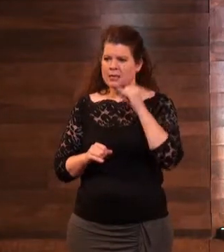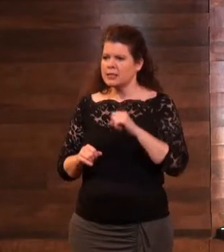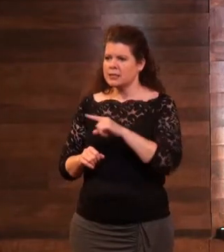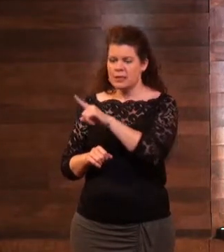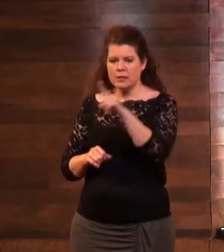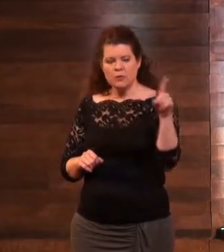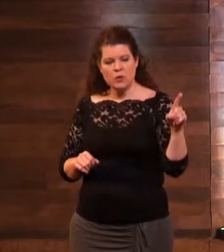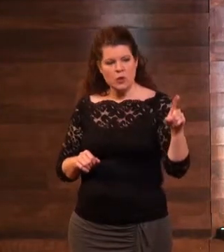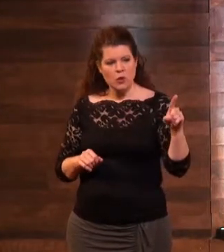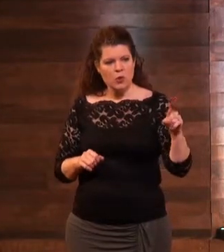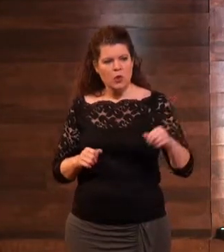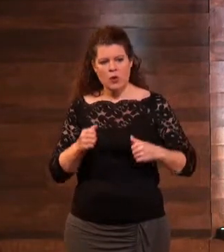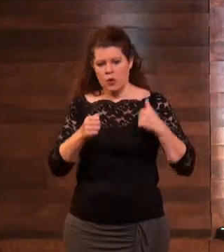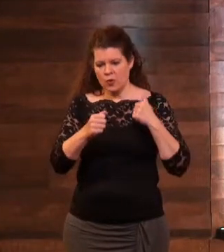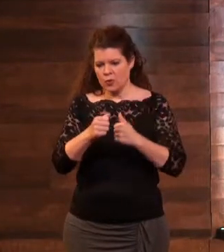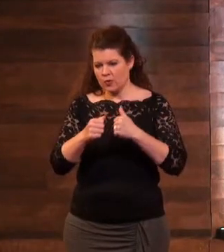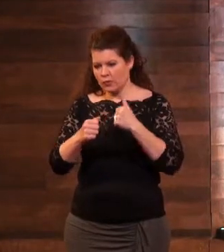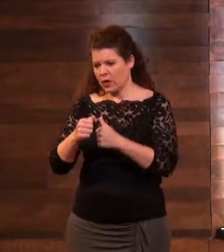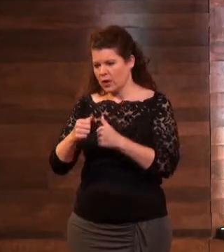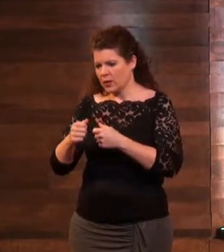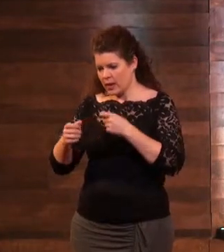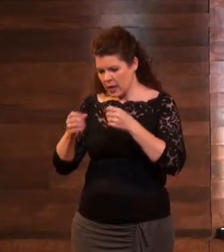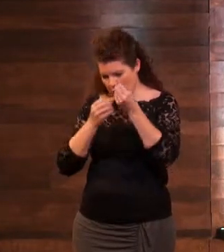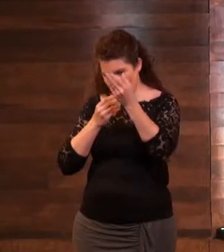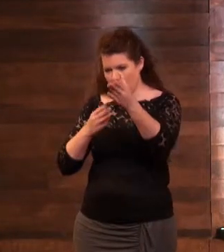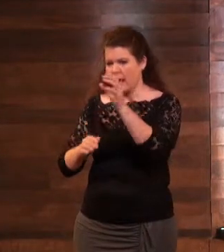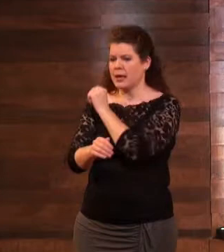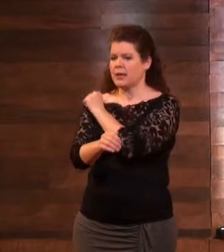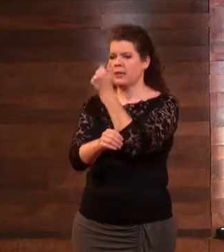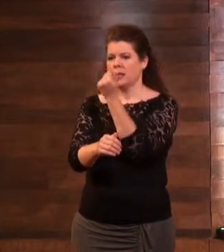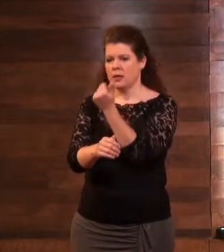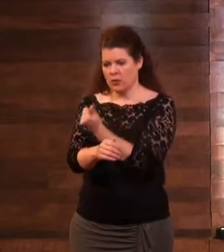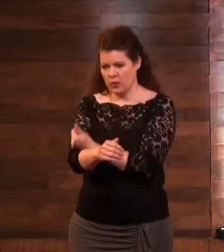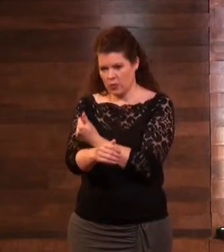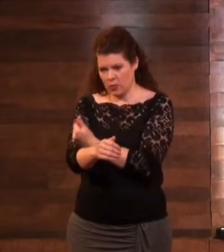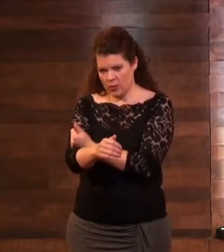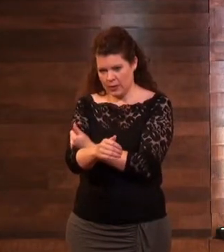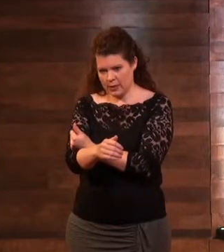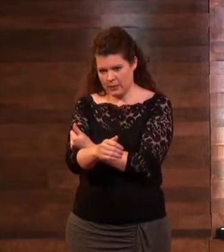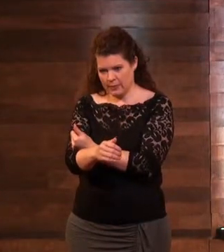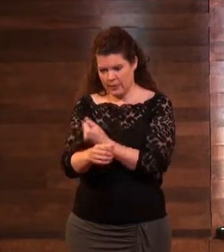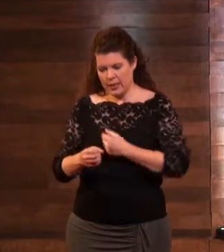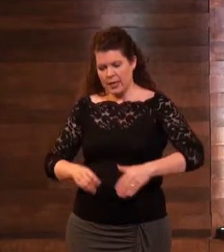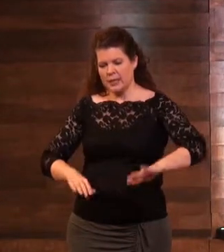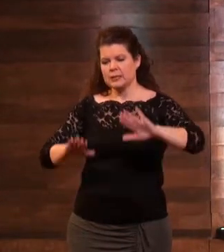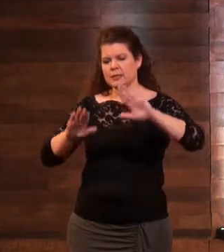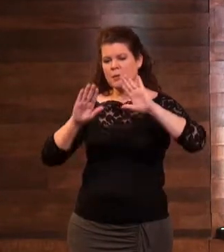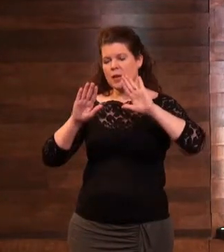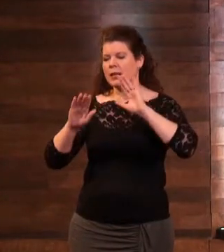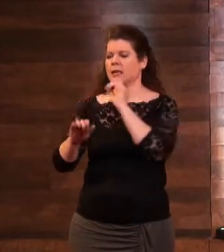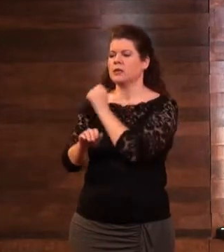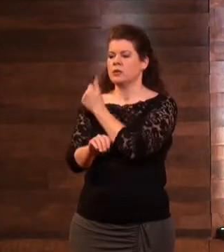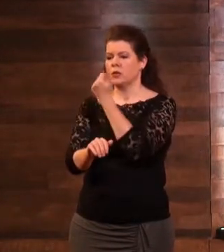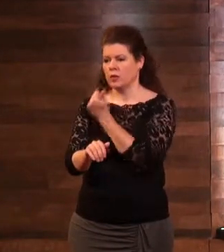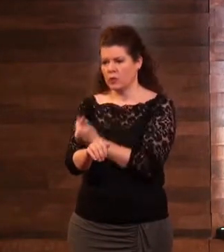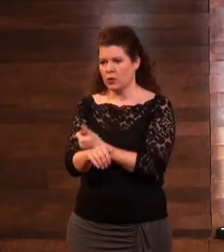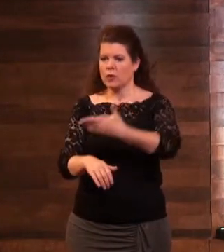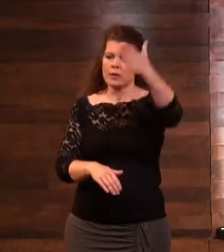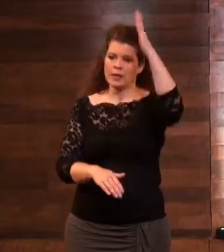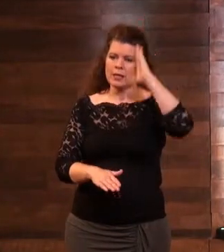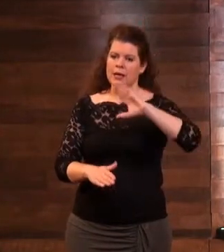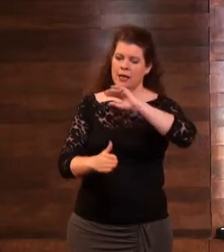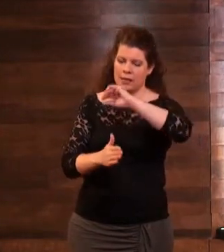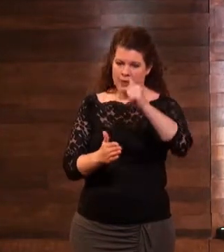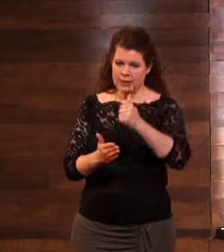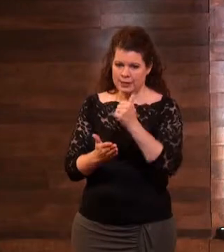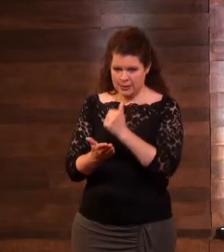the authority God has placed you under. Because when you submit to authority, you're submitting to our Father in heaven, and that